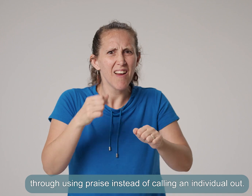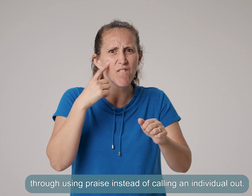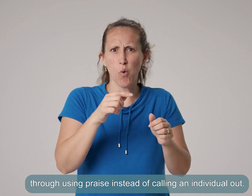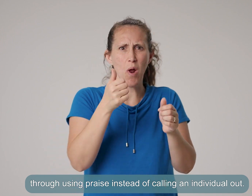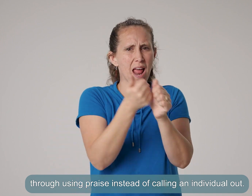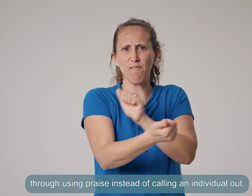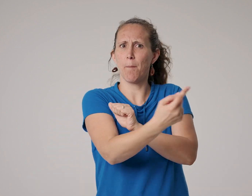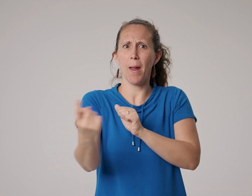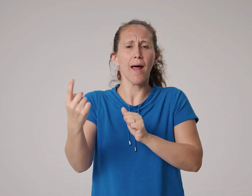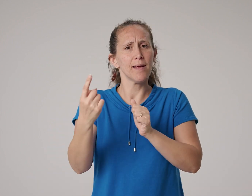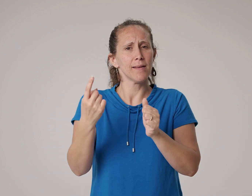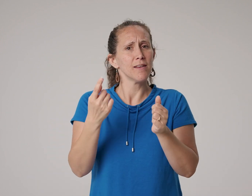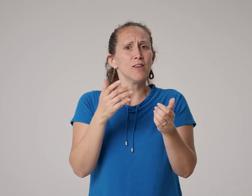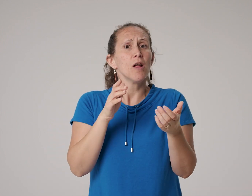individual out.